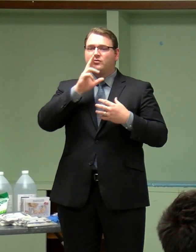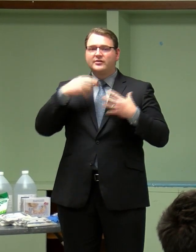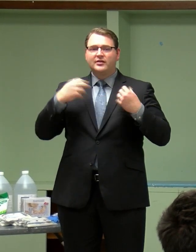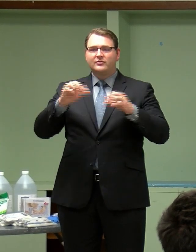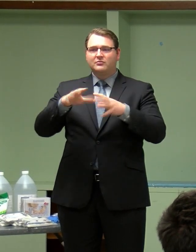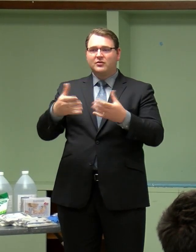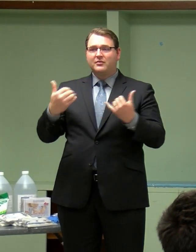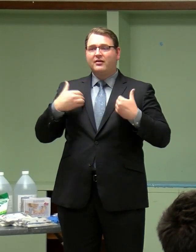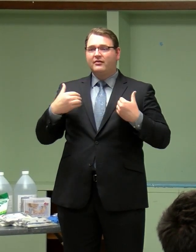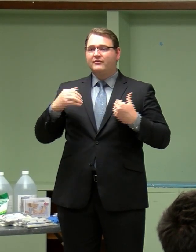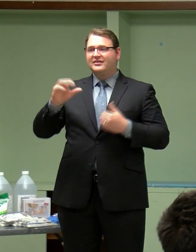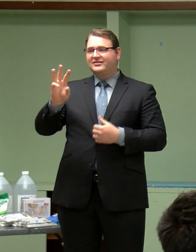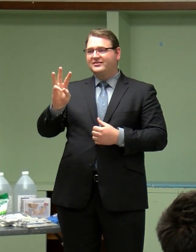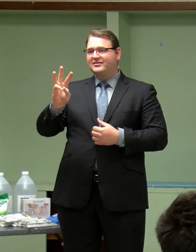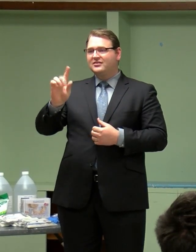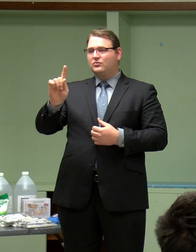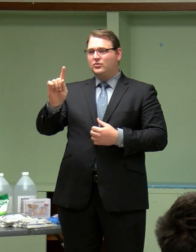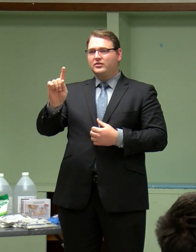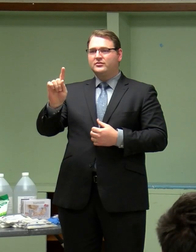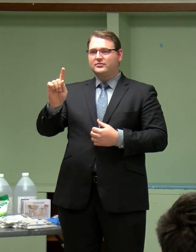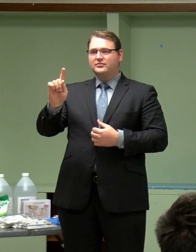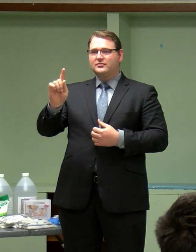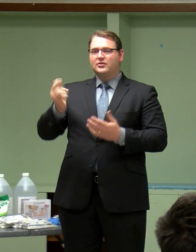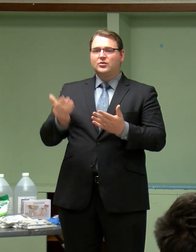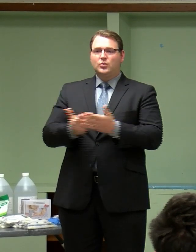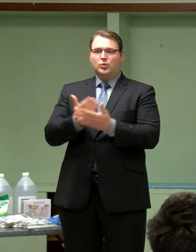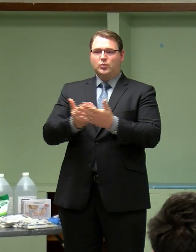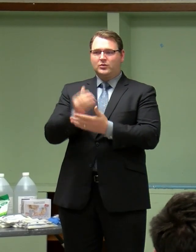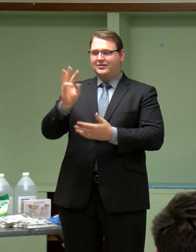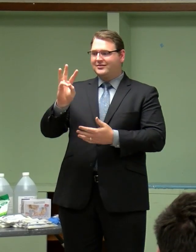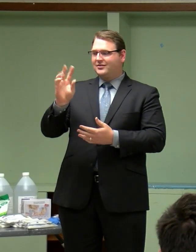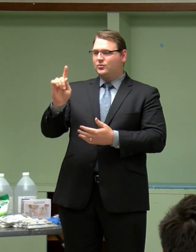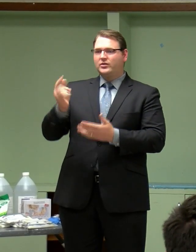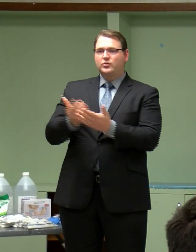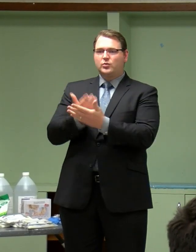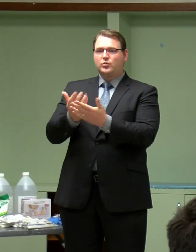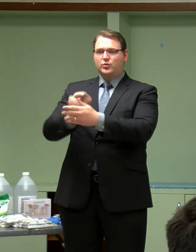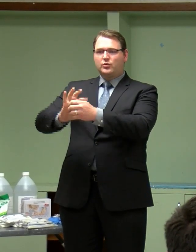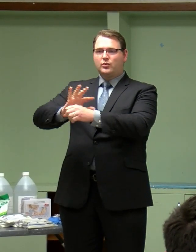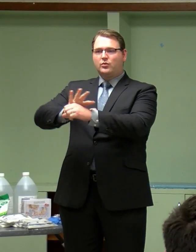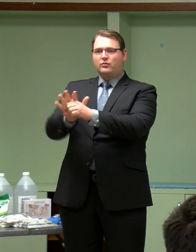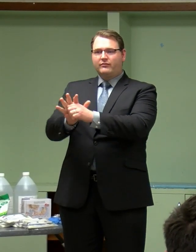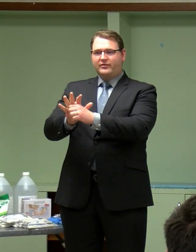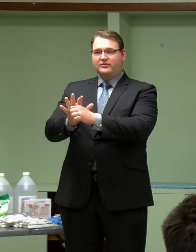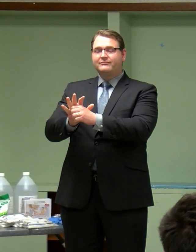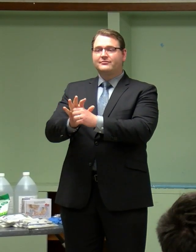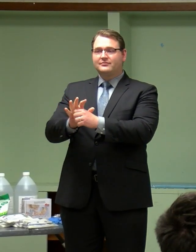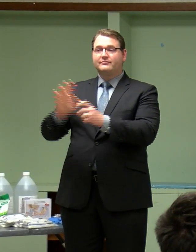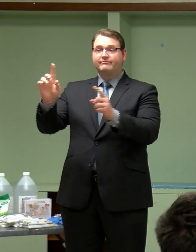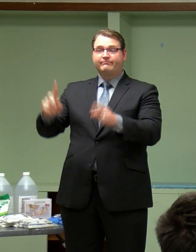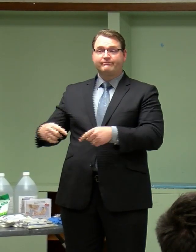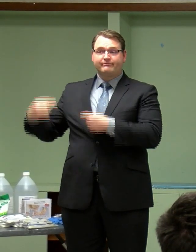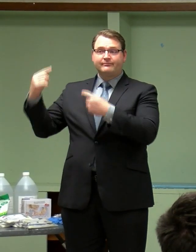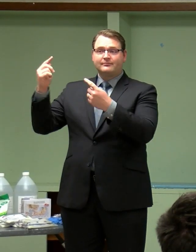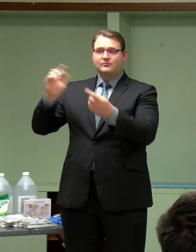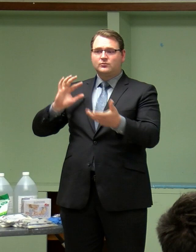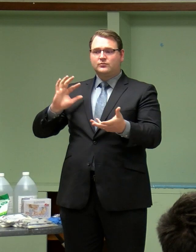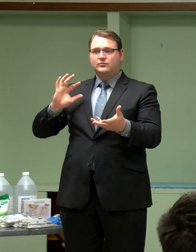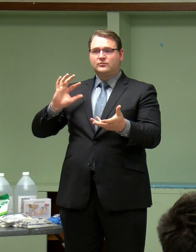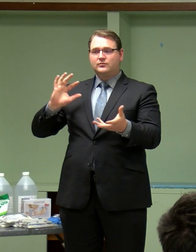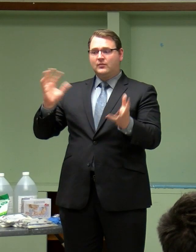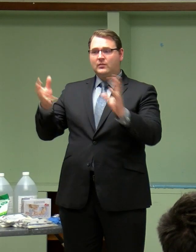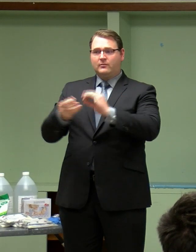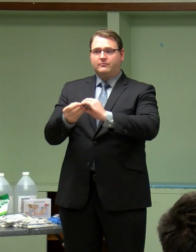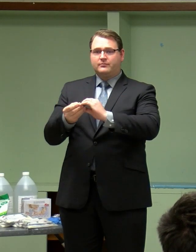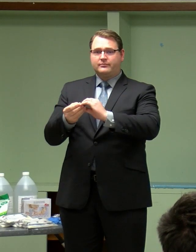reporting 61 new cases of COVID-19, bringing the total case count in the